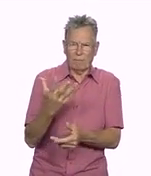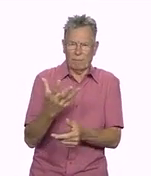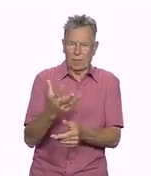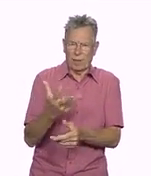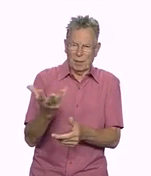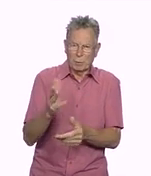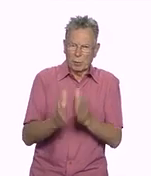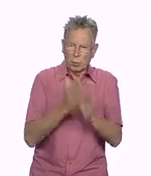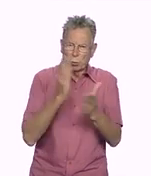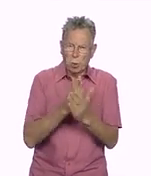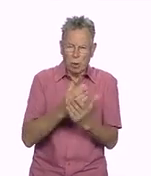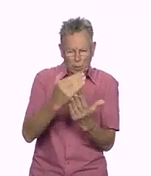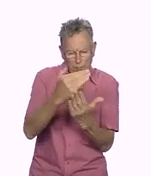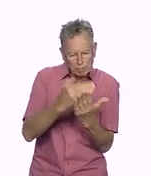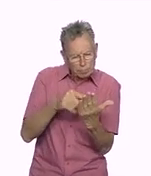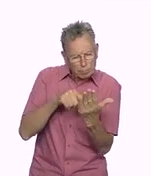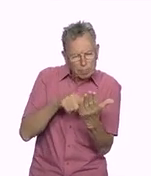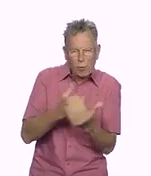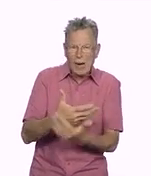appointments or cancel them in advance.